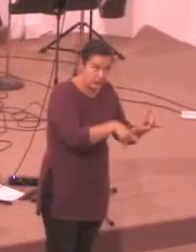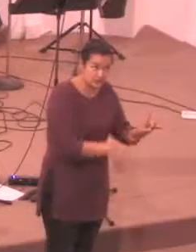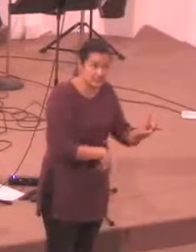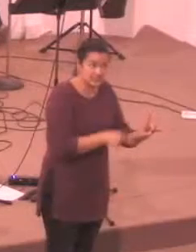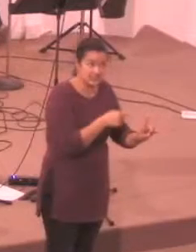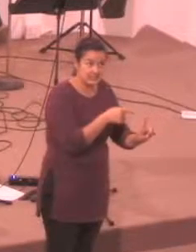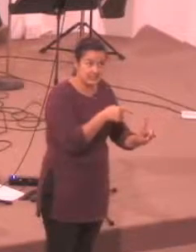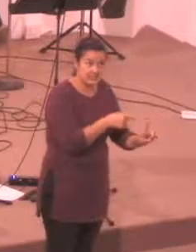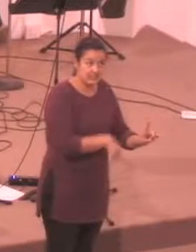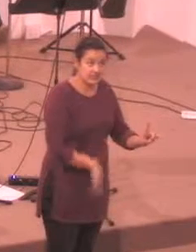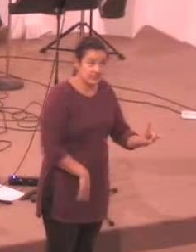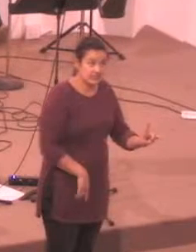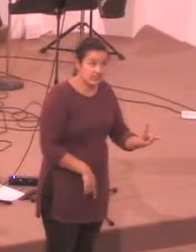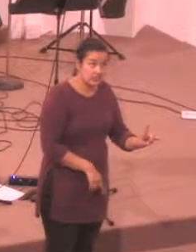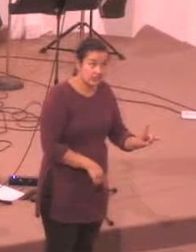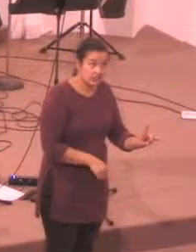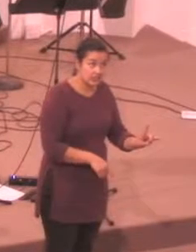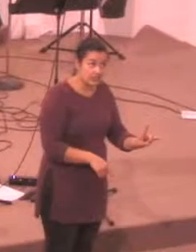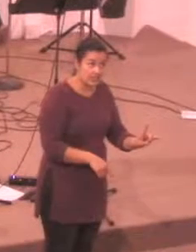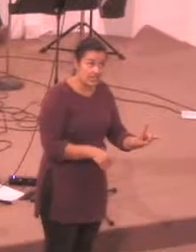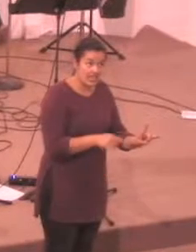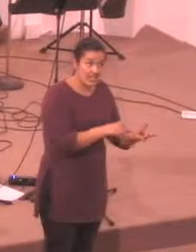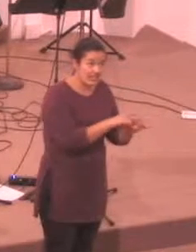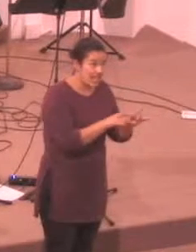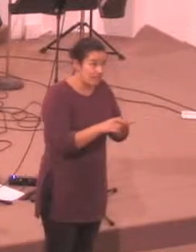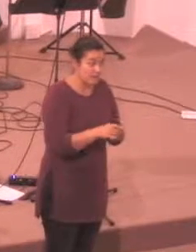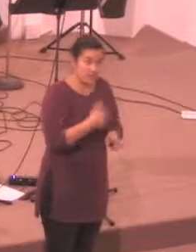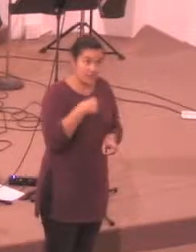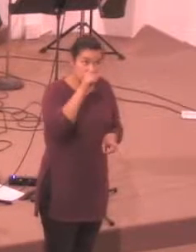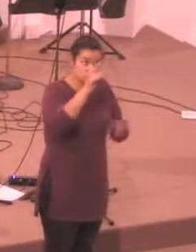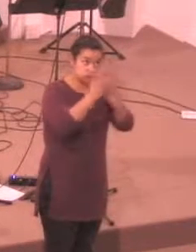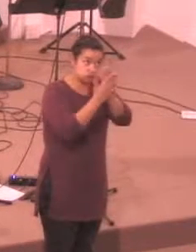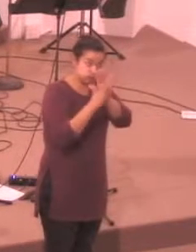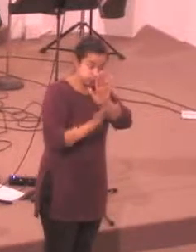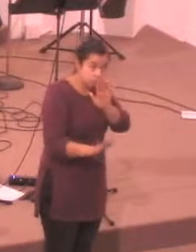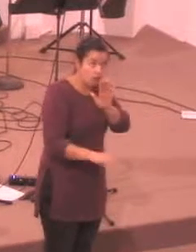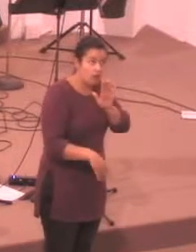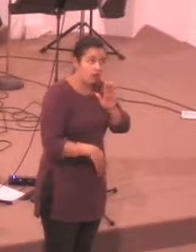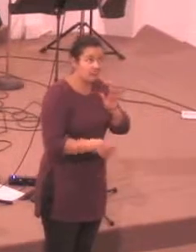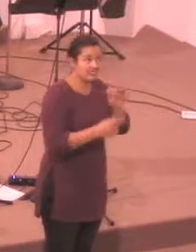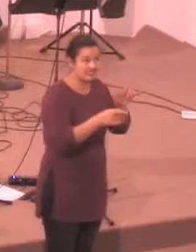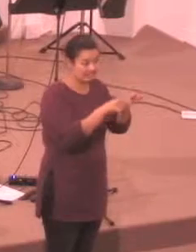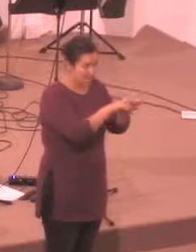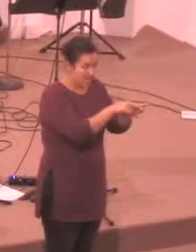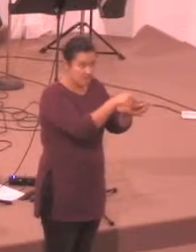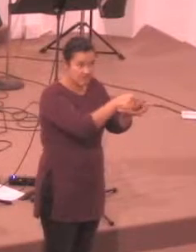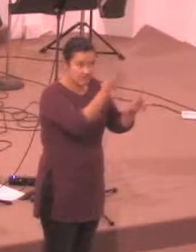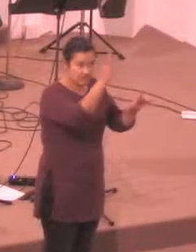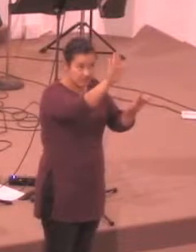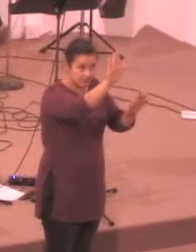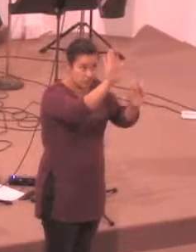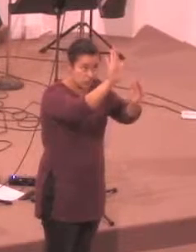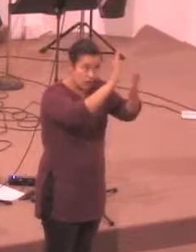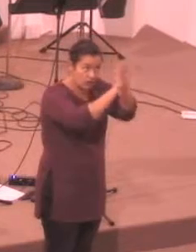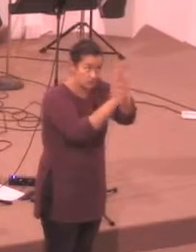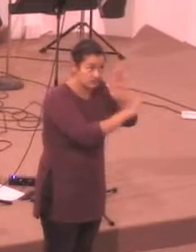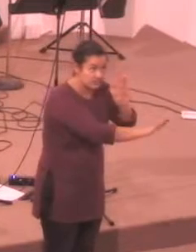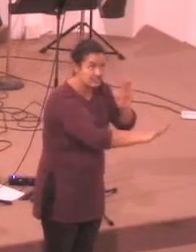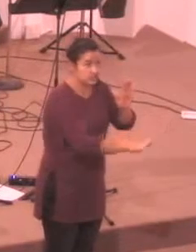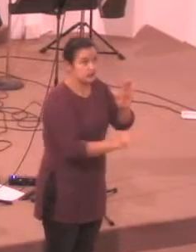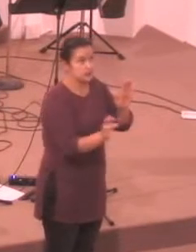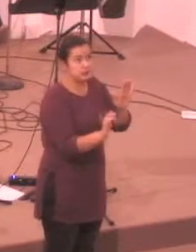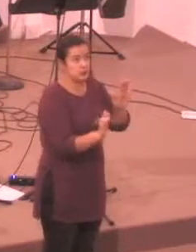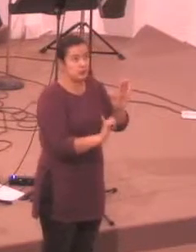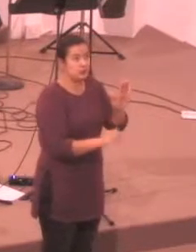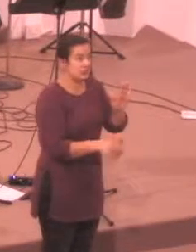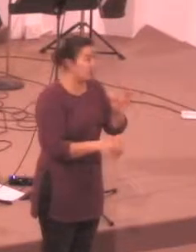because they're made in the image and likeness of Jesus Christ also, right? So even somebody that's talking trash about you or hating